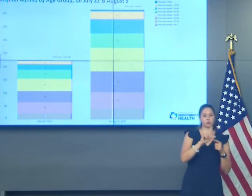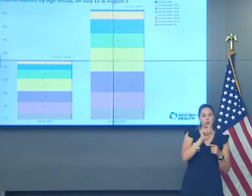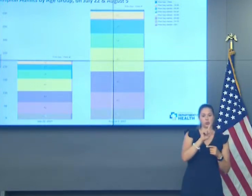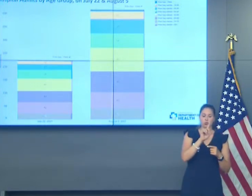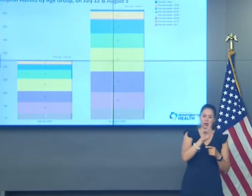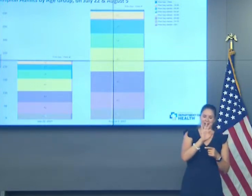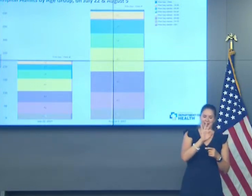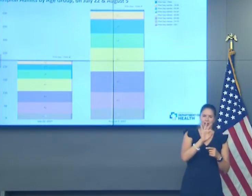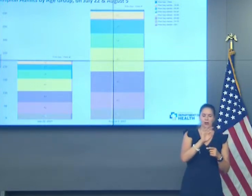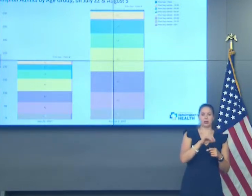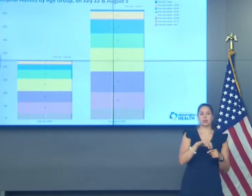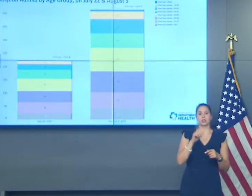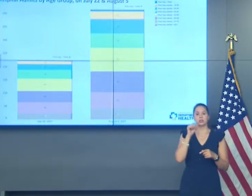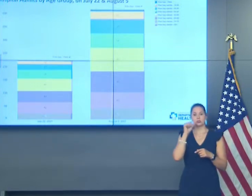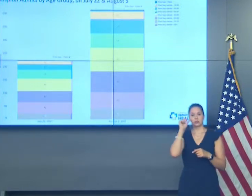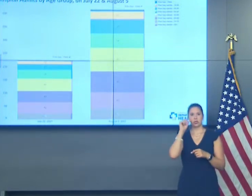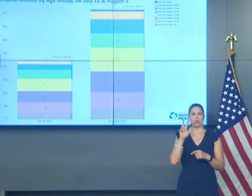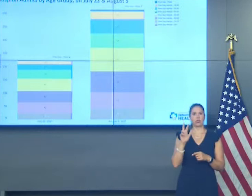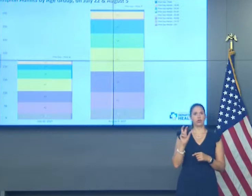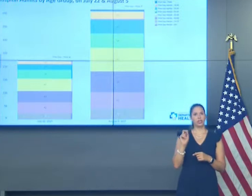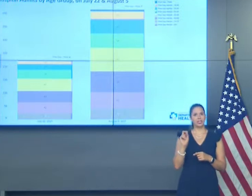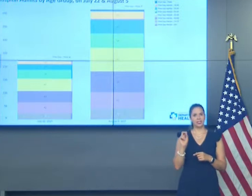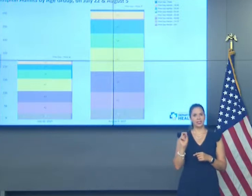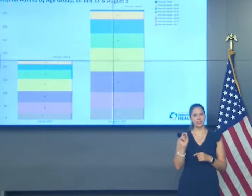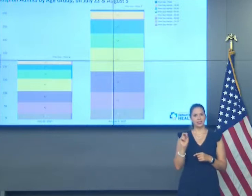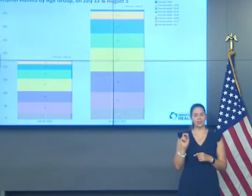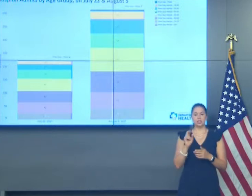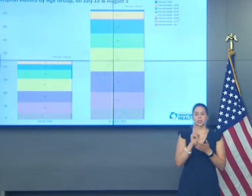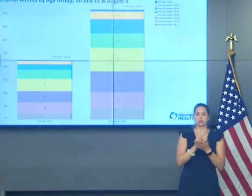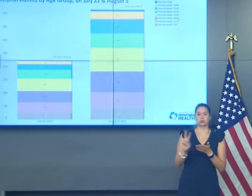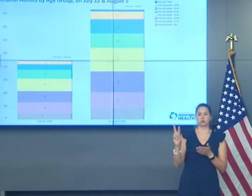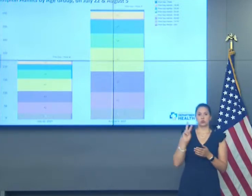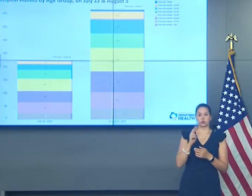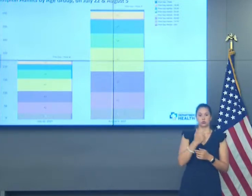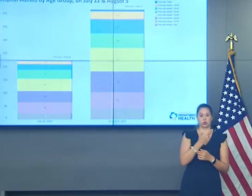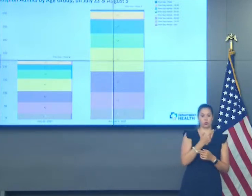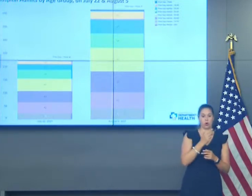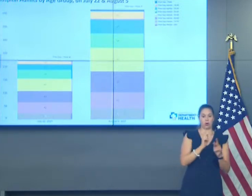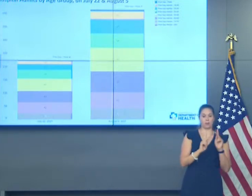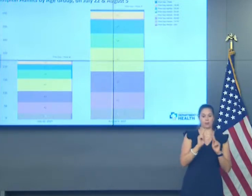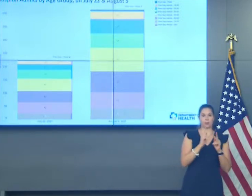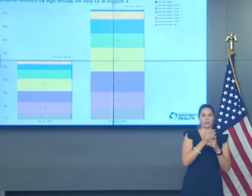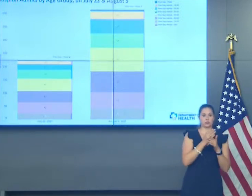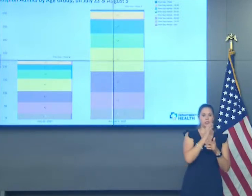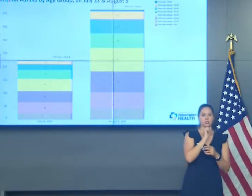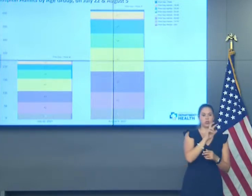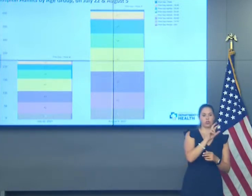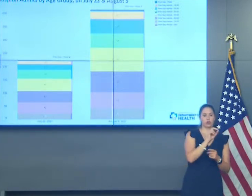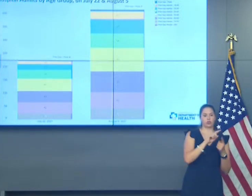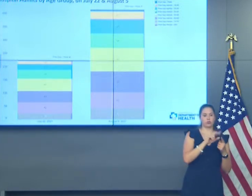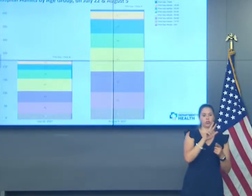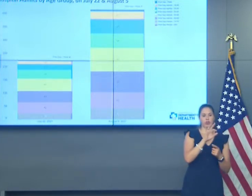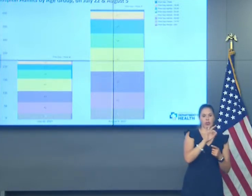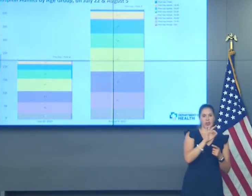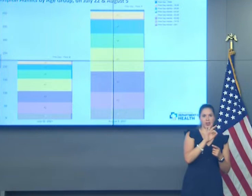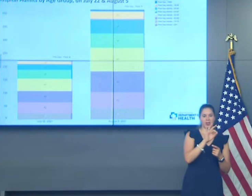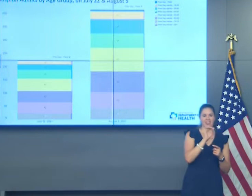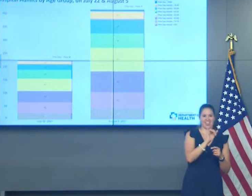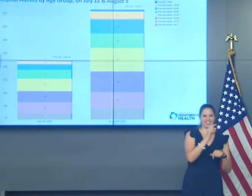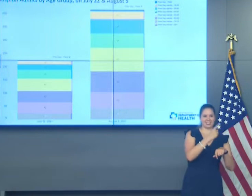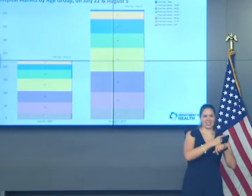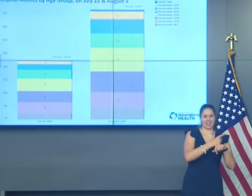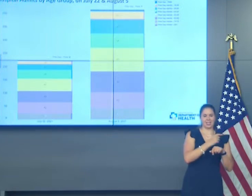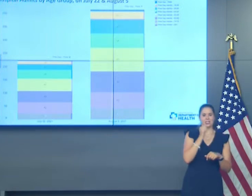29 admitted. Yesterday, we had 30. 2 weeks ago, we had 21 individuals between the ages of 30 and 39 admitted that